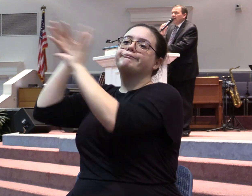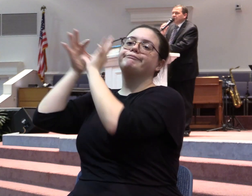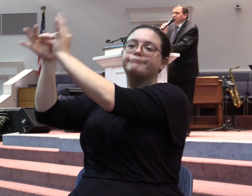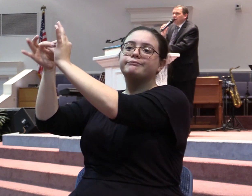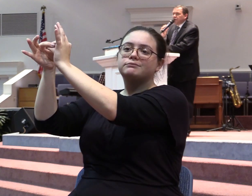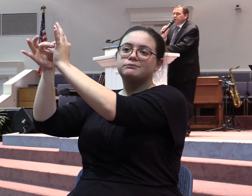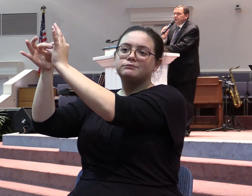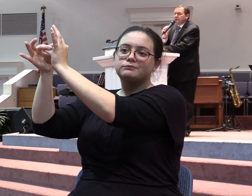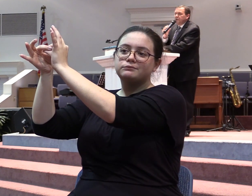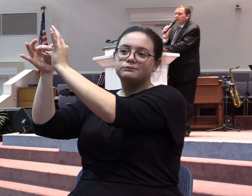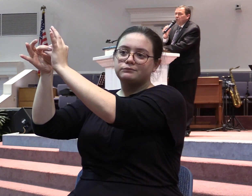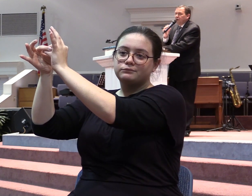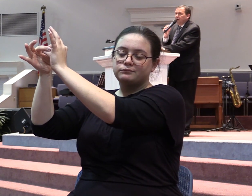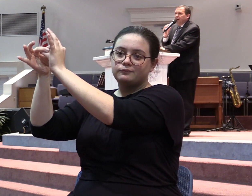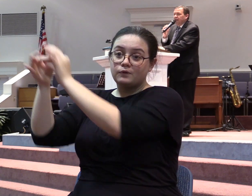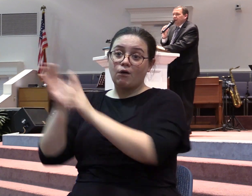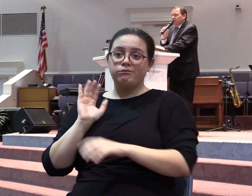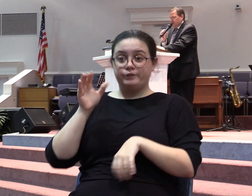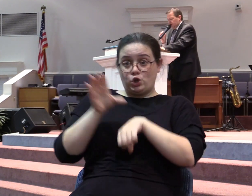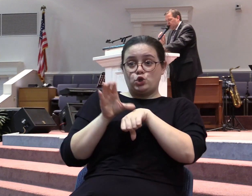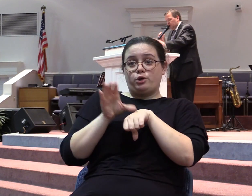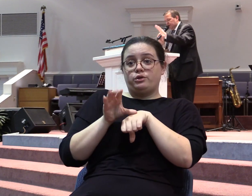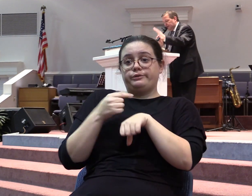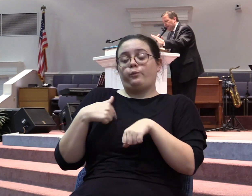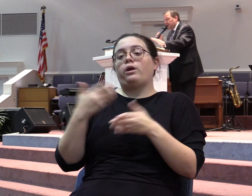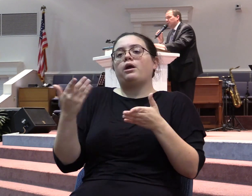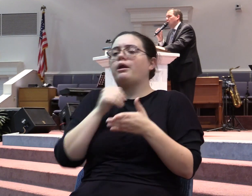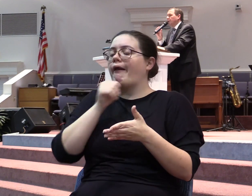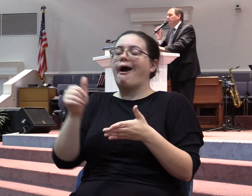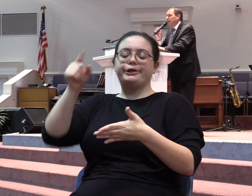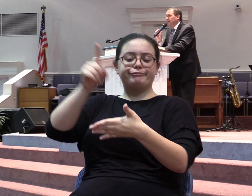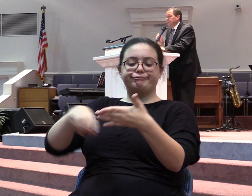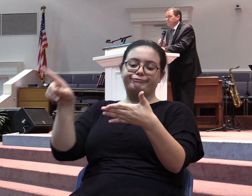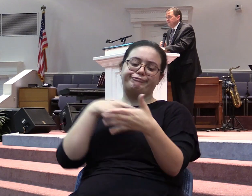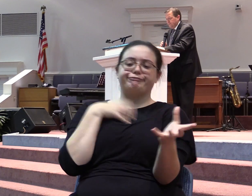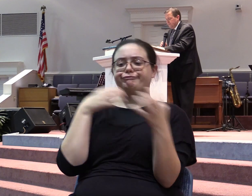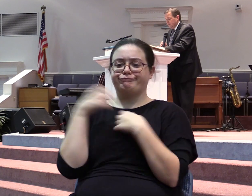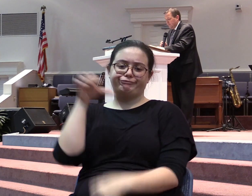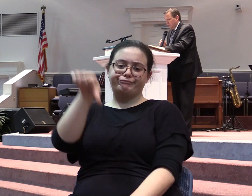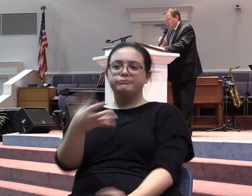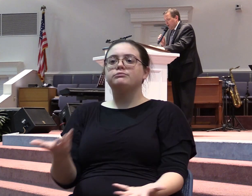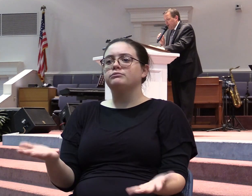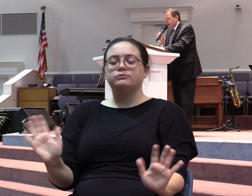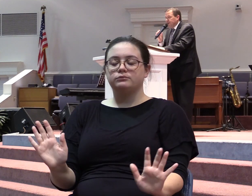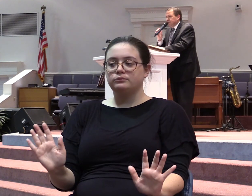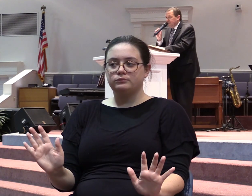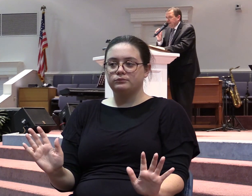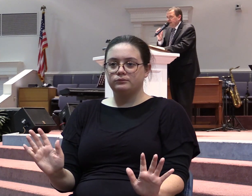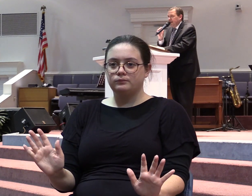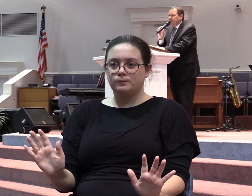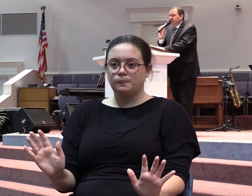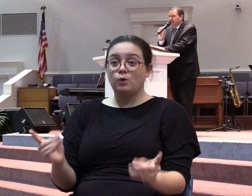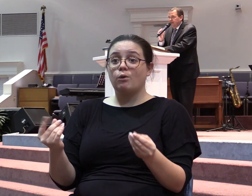So as the church, we are not here to condemn or complain. We are here to